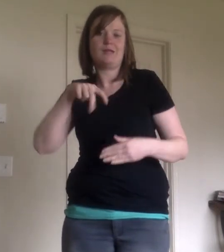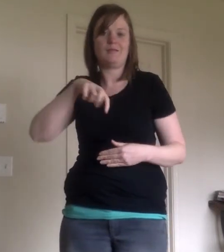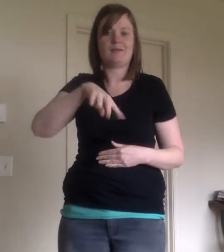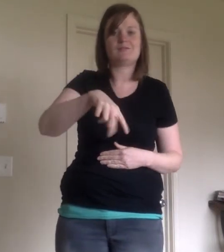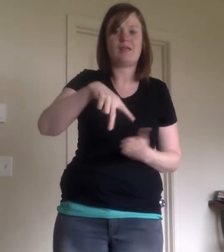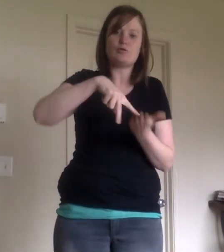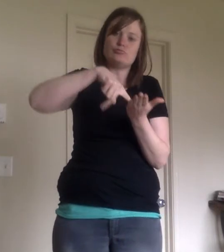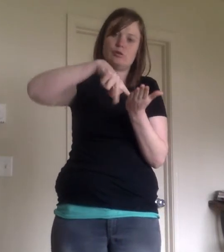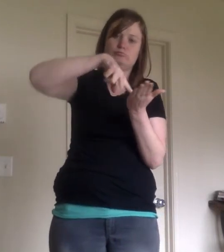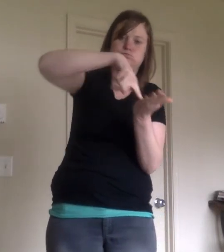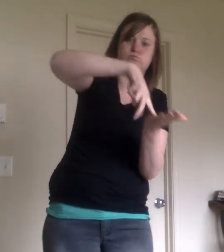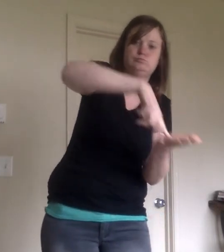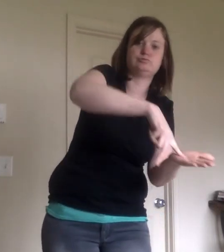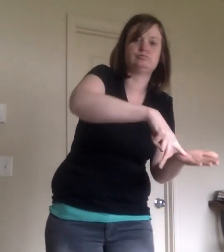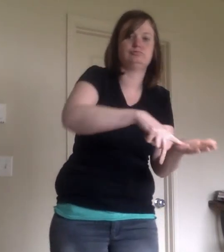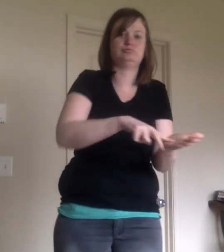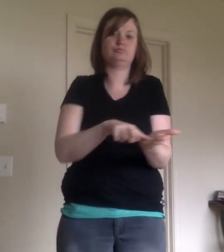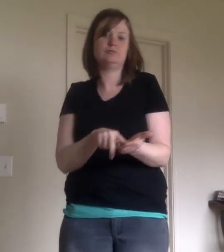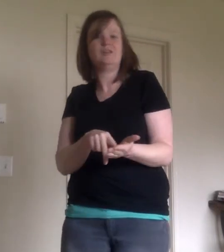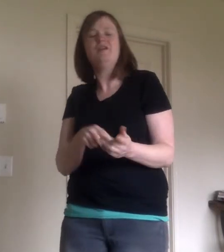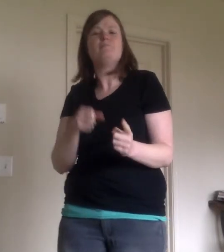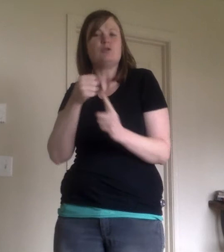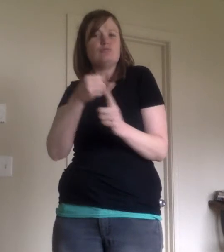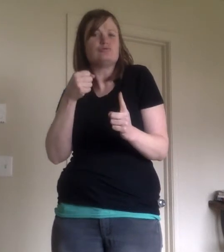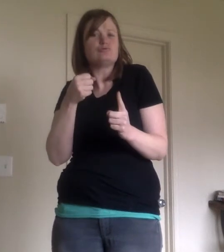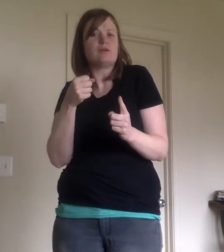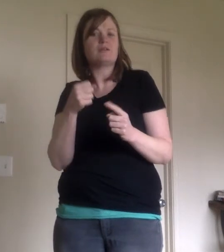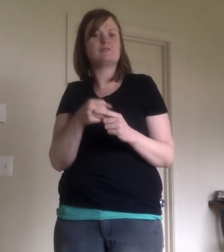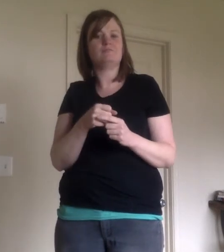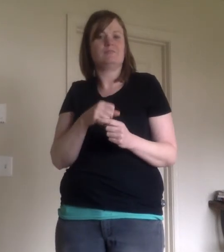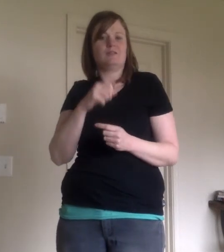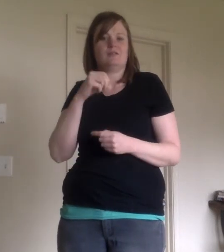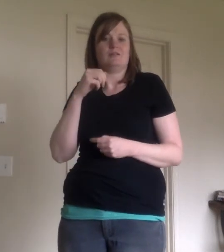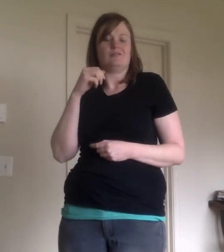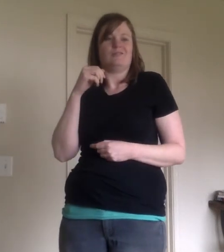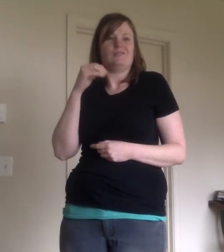you don't really see, this guy's been trying this trick for an